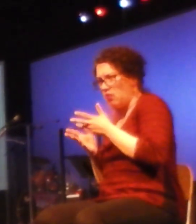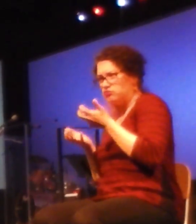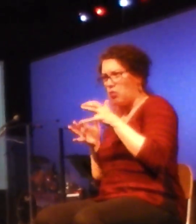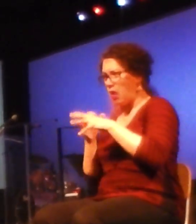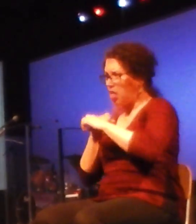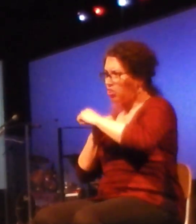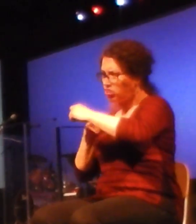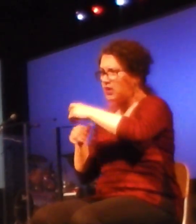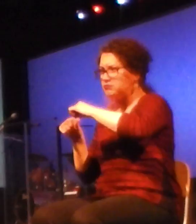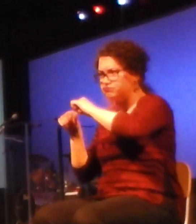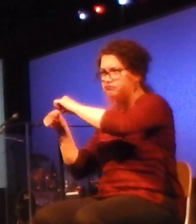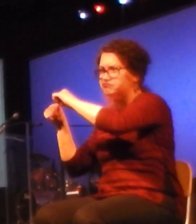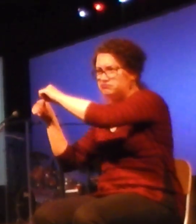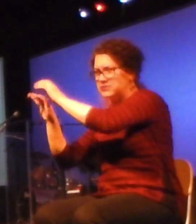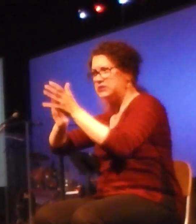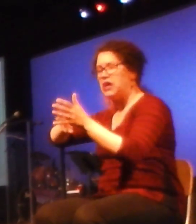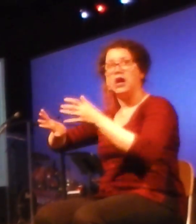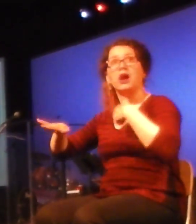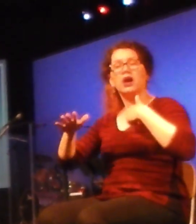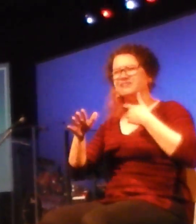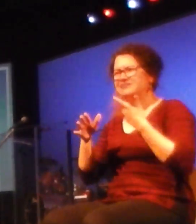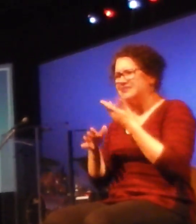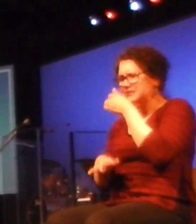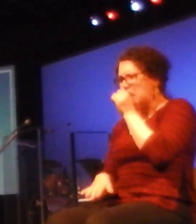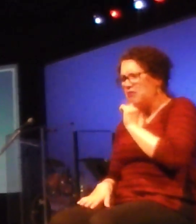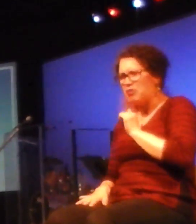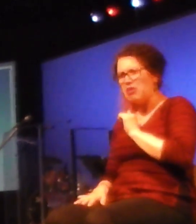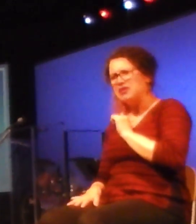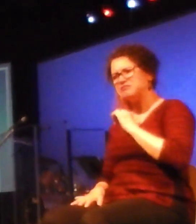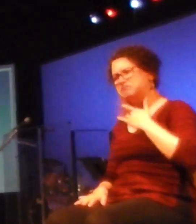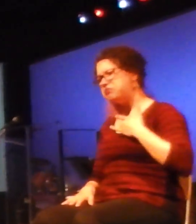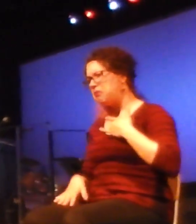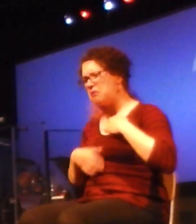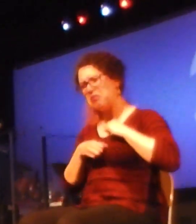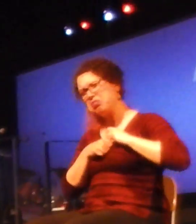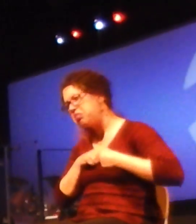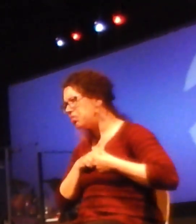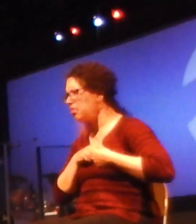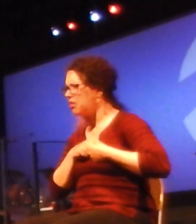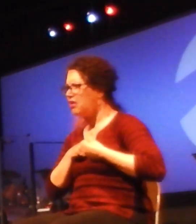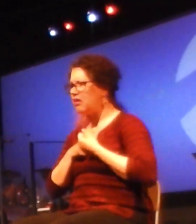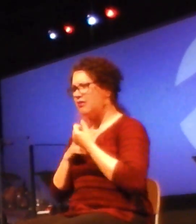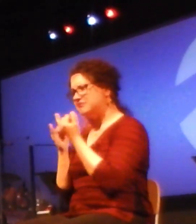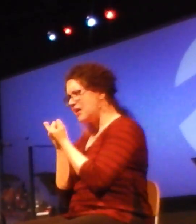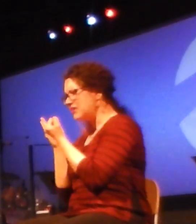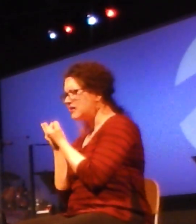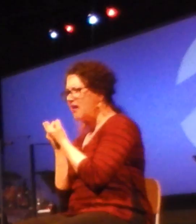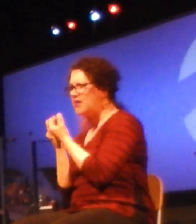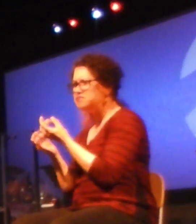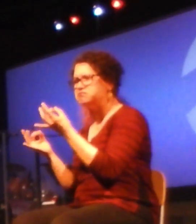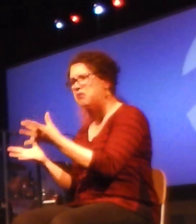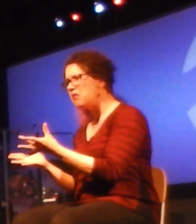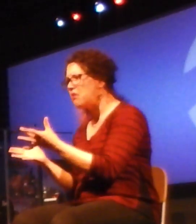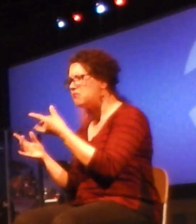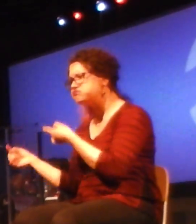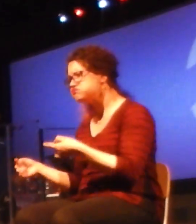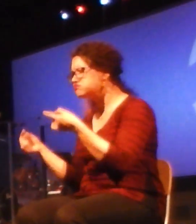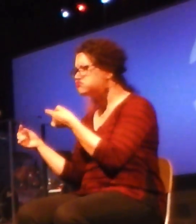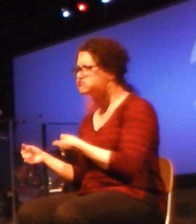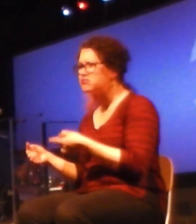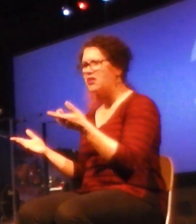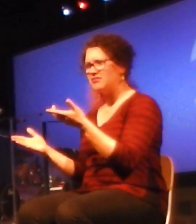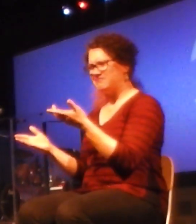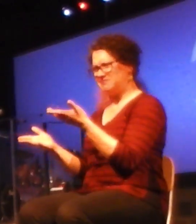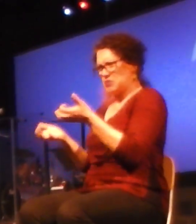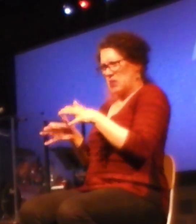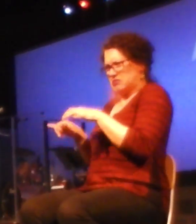and nobody likes to suffer. I mean, suffering is painful. Exile is brutal. It's difficult to go through, and so why would we want to stay in